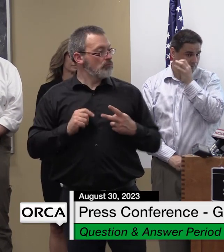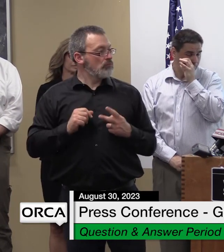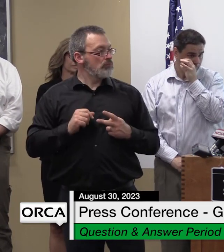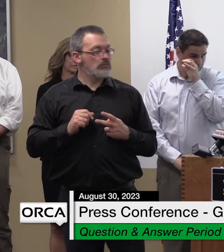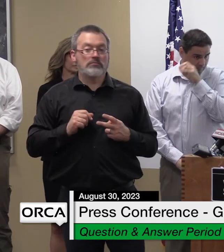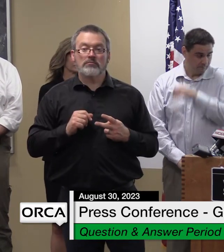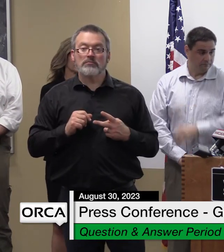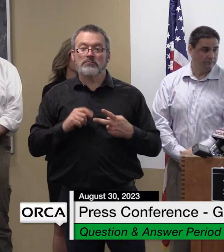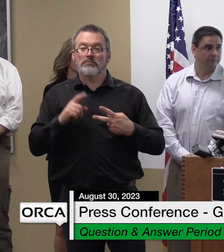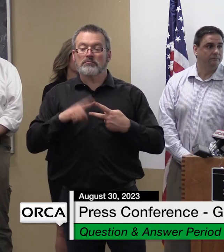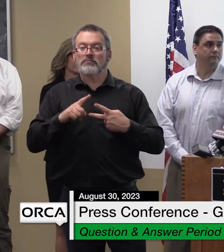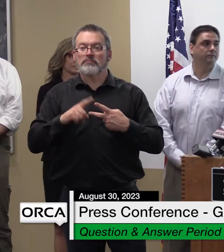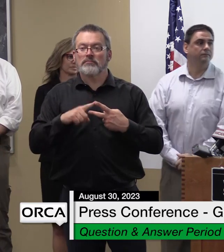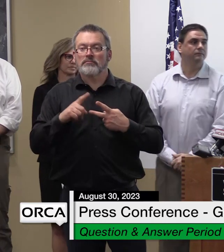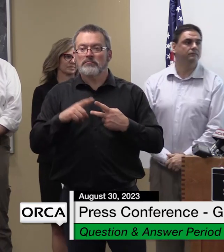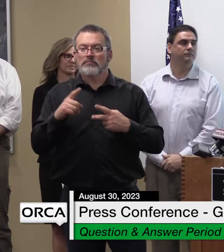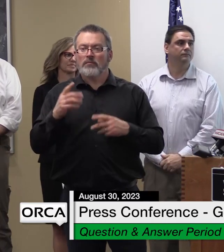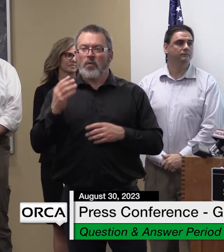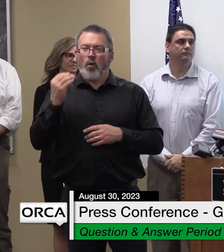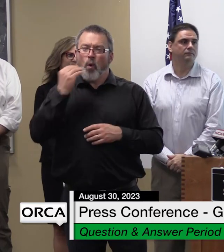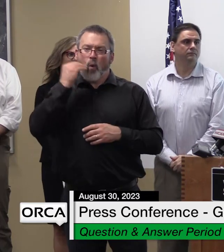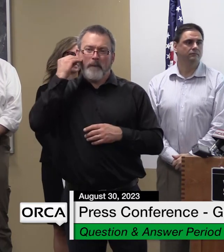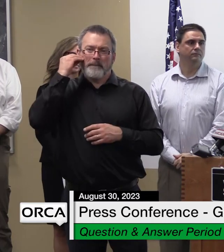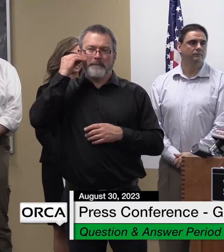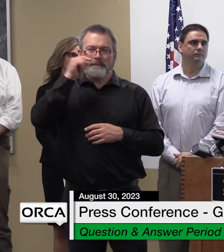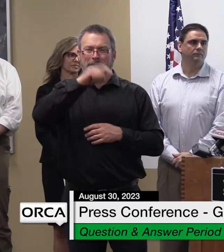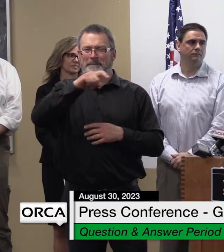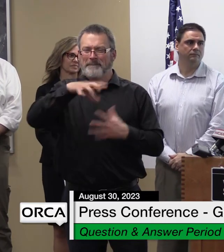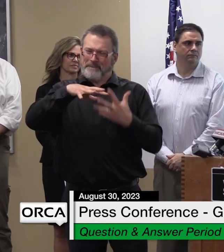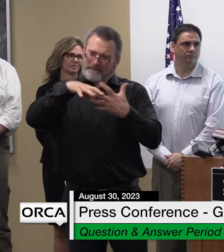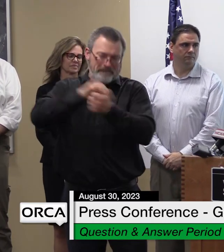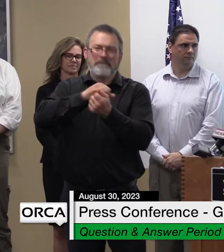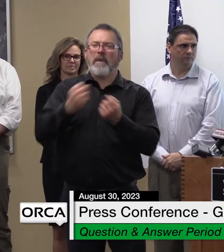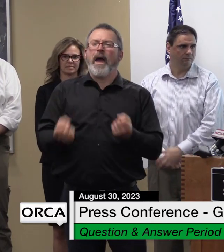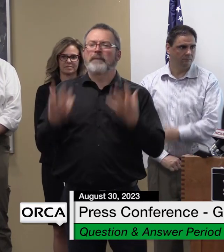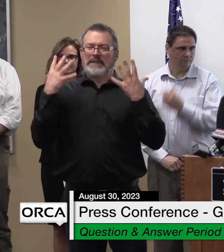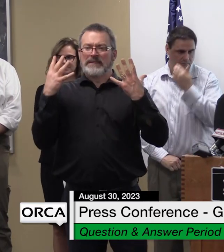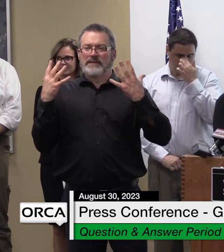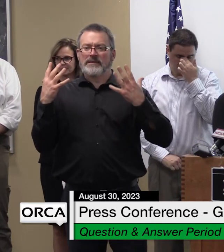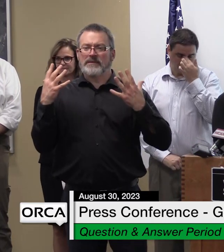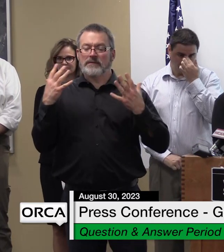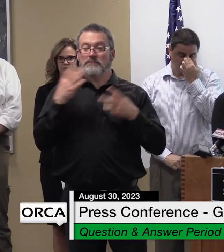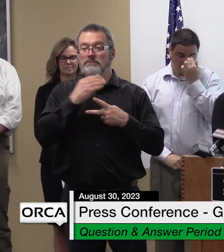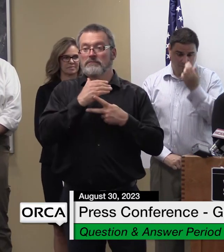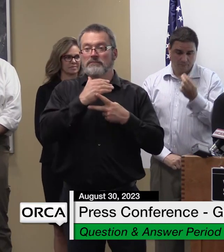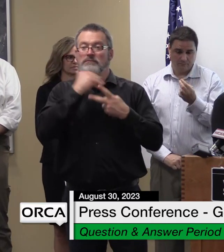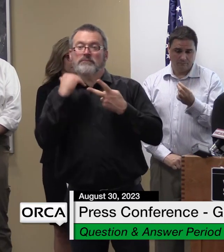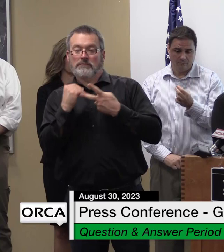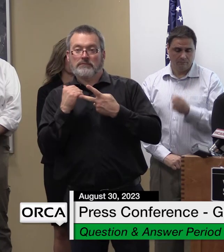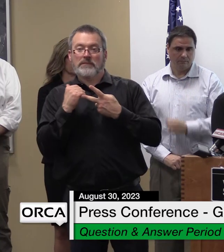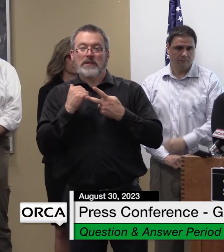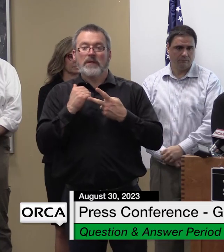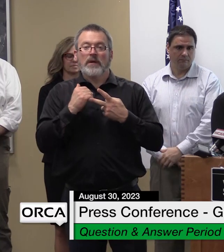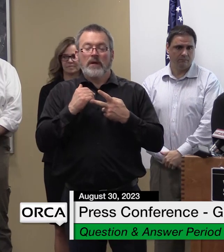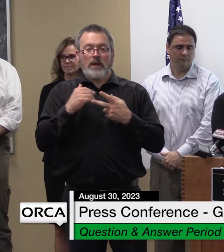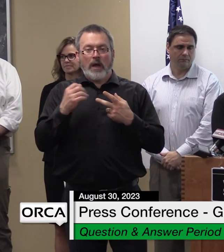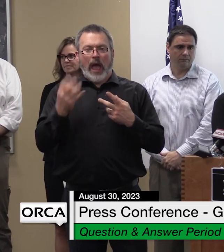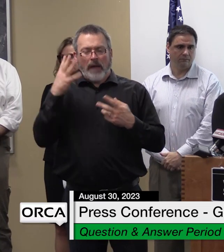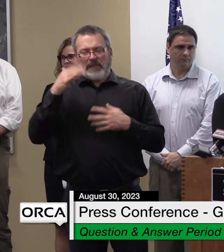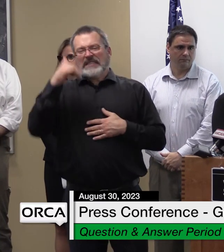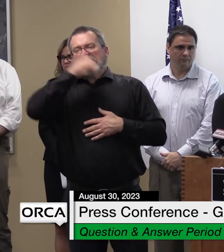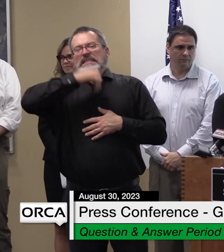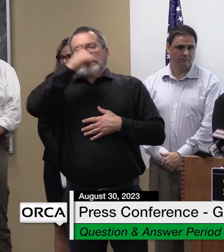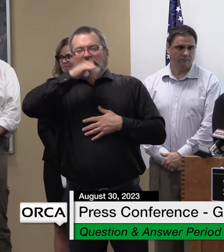homes are considered completely destroyed by FEMA, and how many have had major damage, and then sort